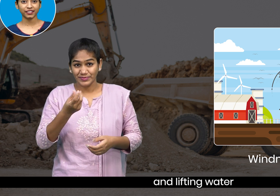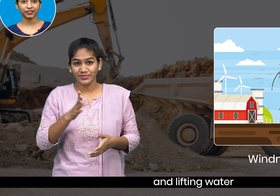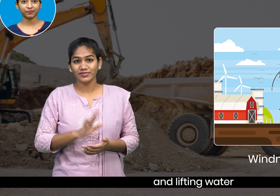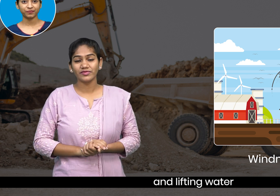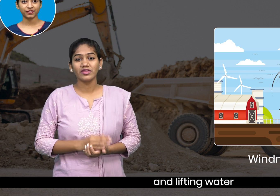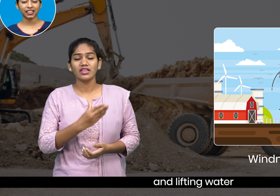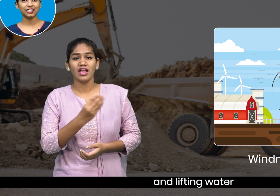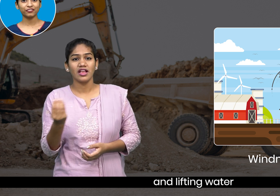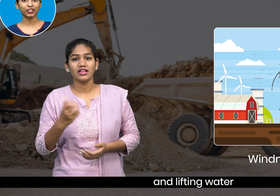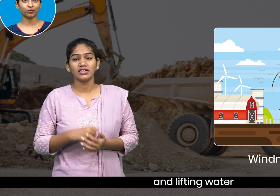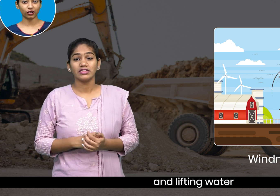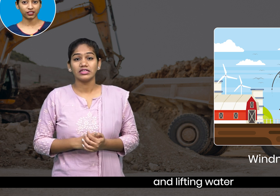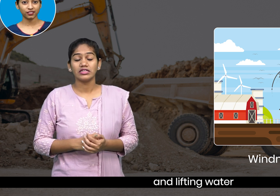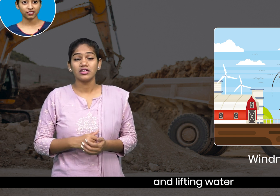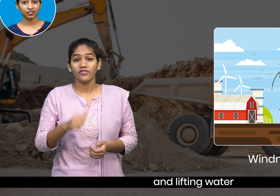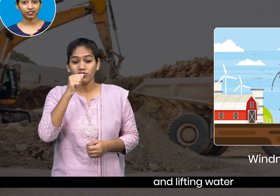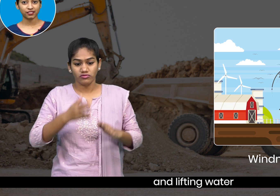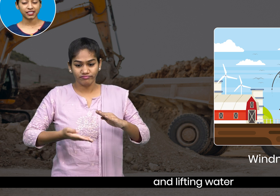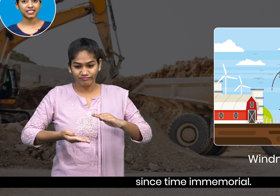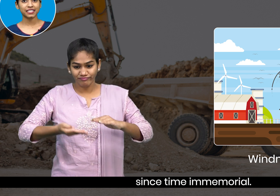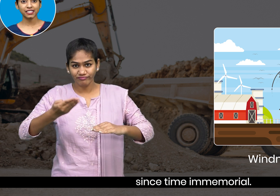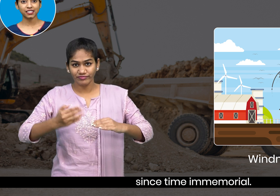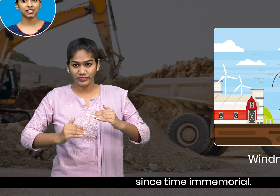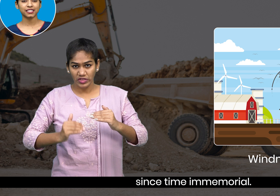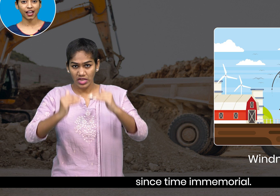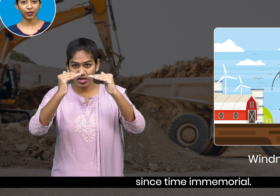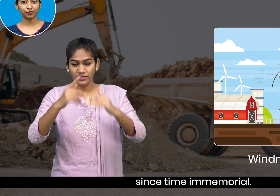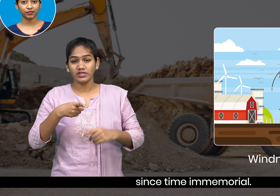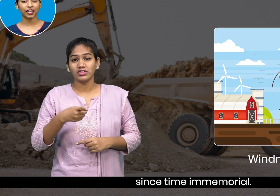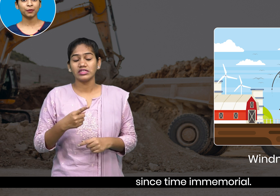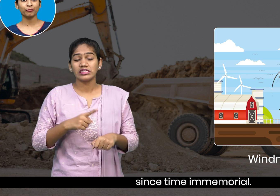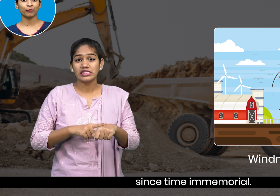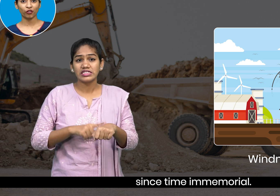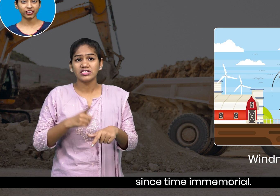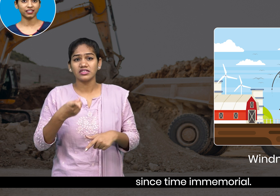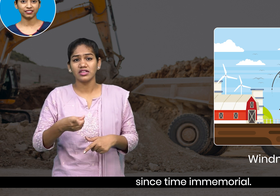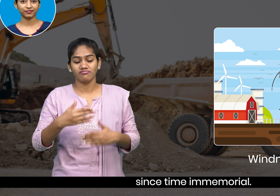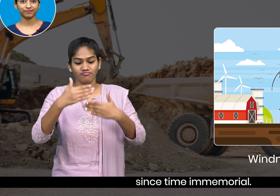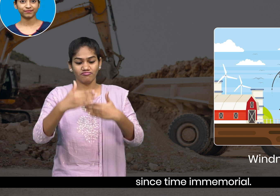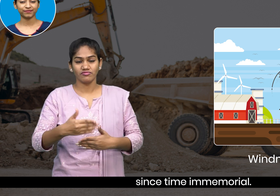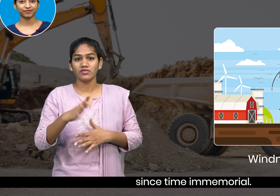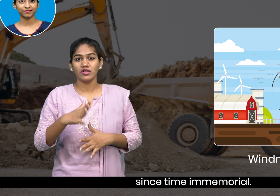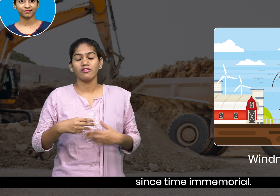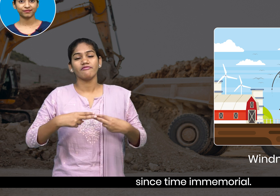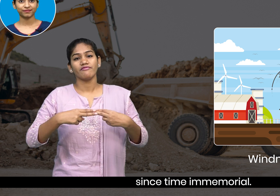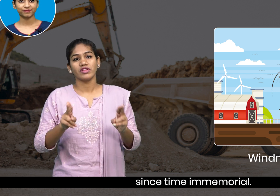and lifting water since time immemorial.